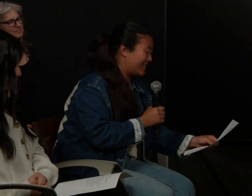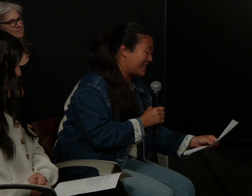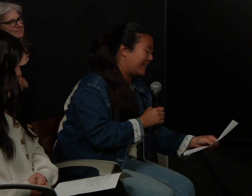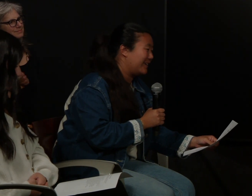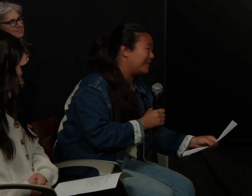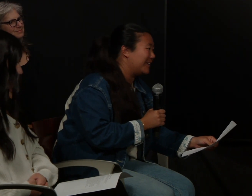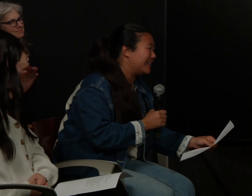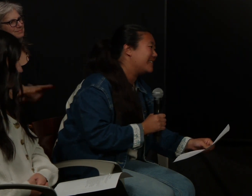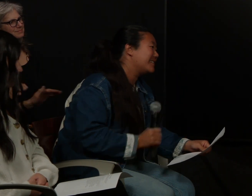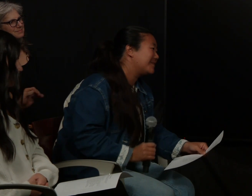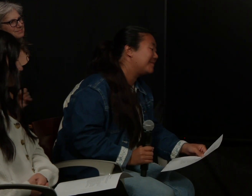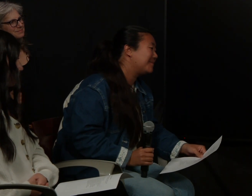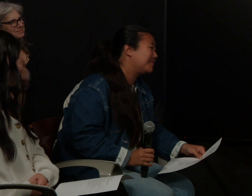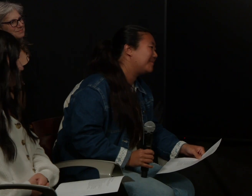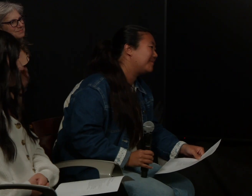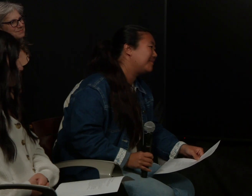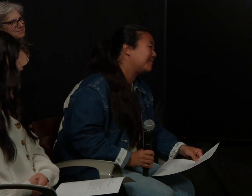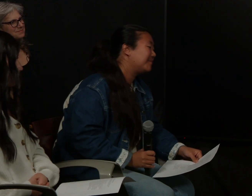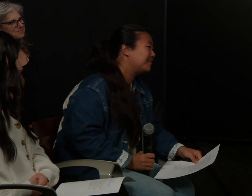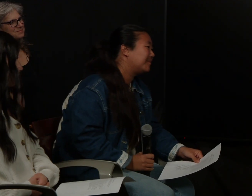signing communities?